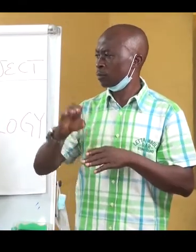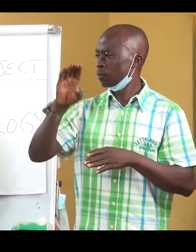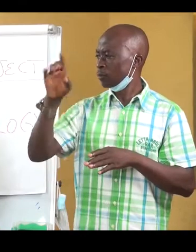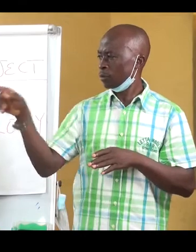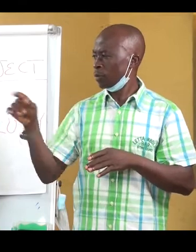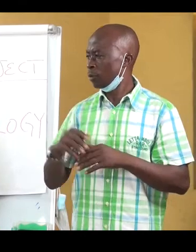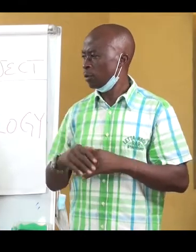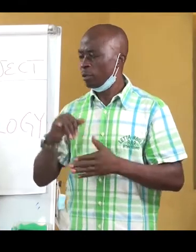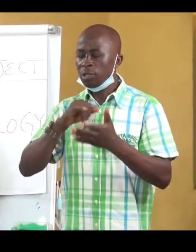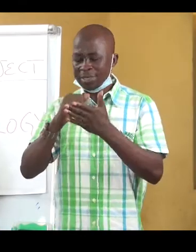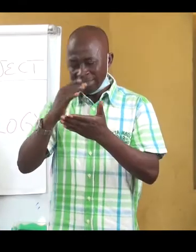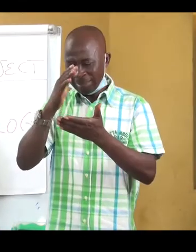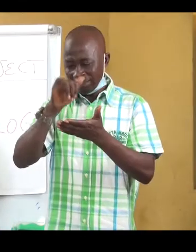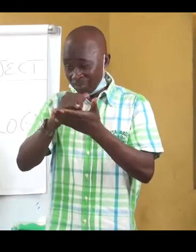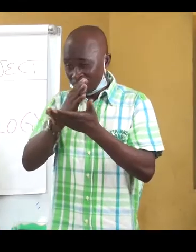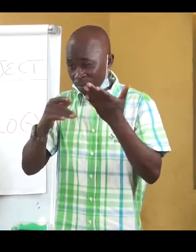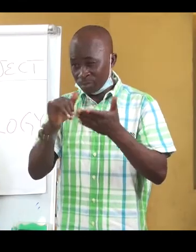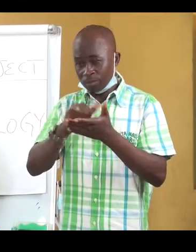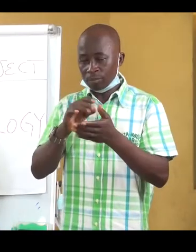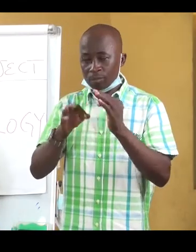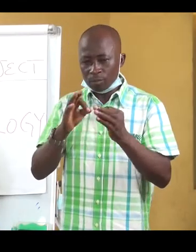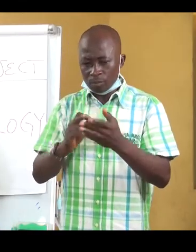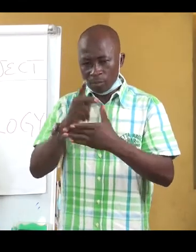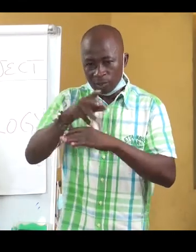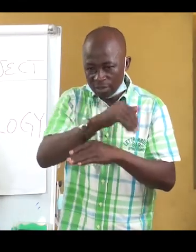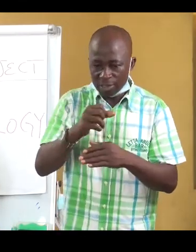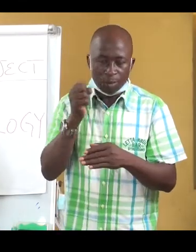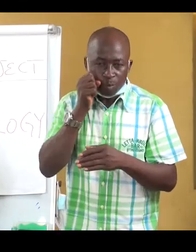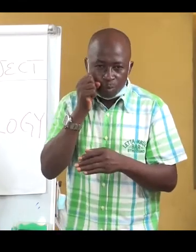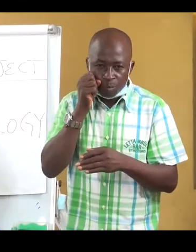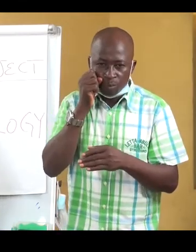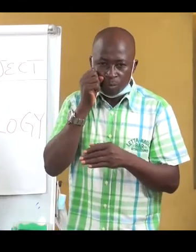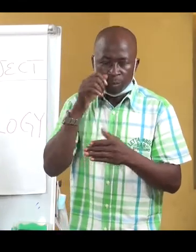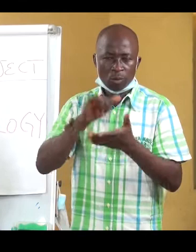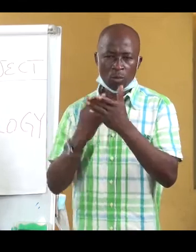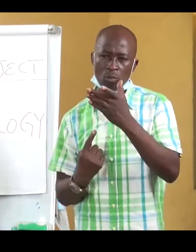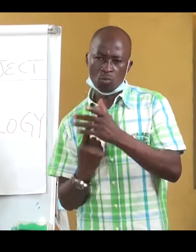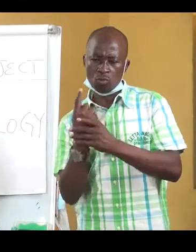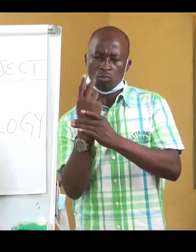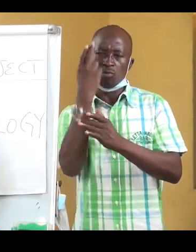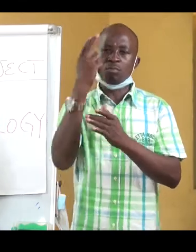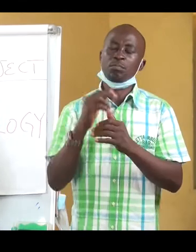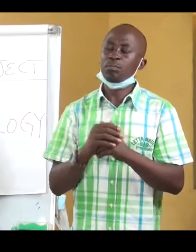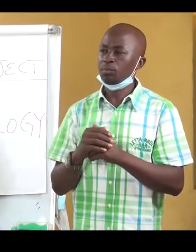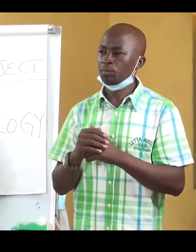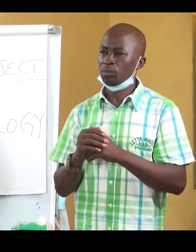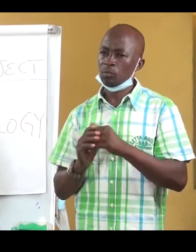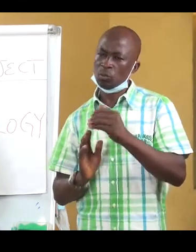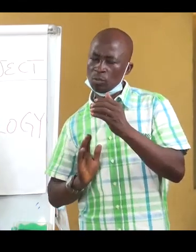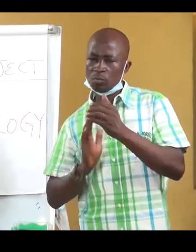the embryo that if you plant a seed, that will grow up, push the soil, come